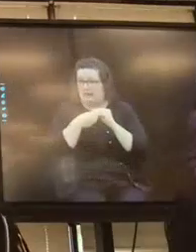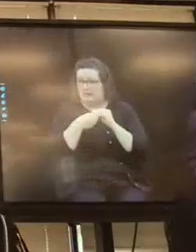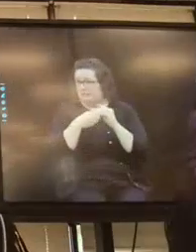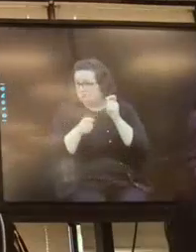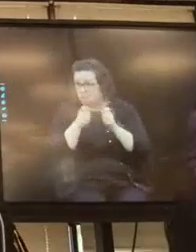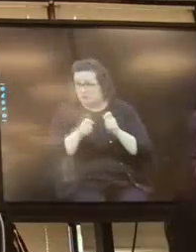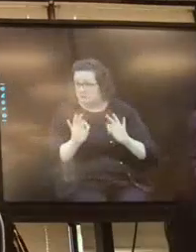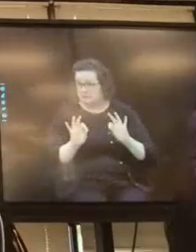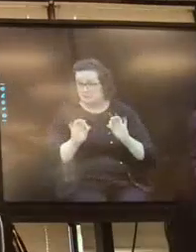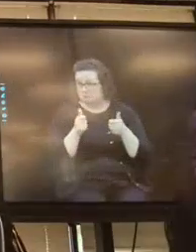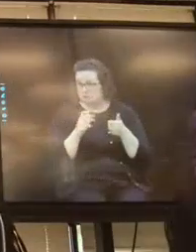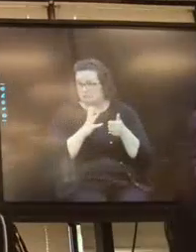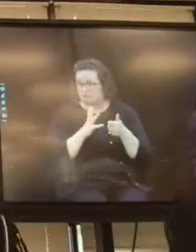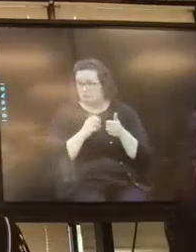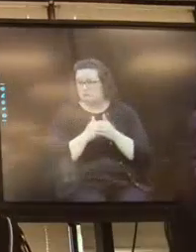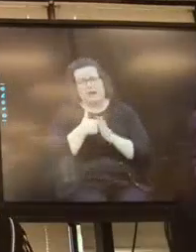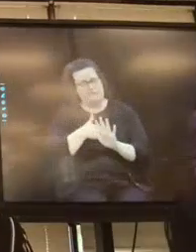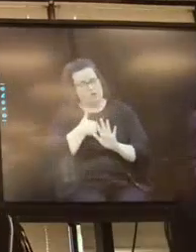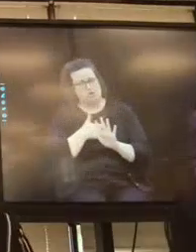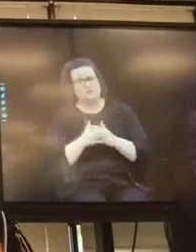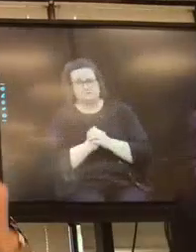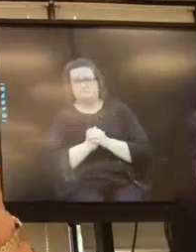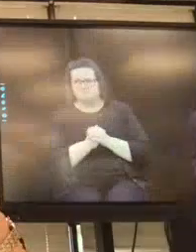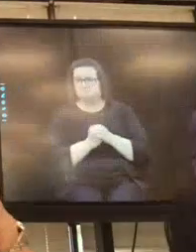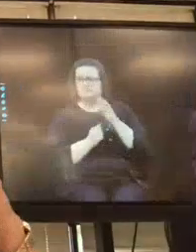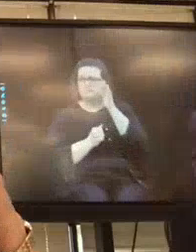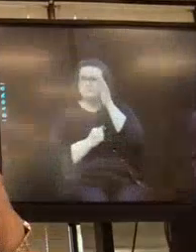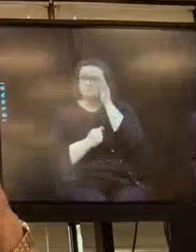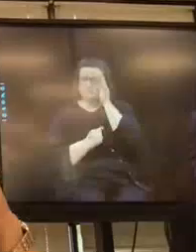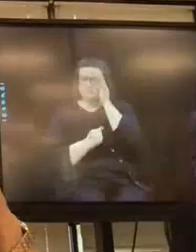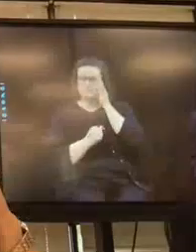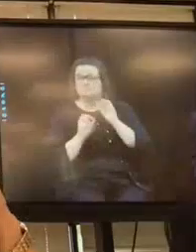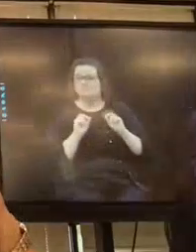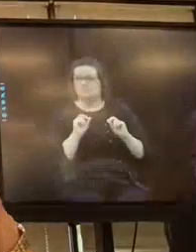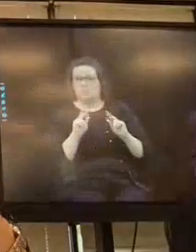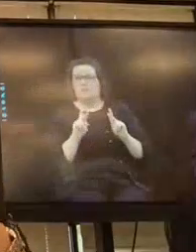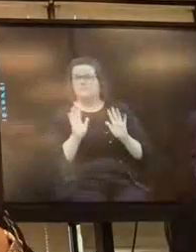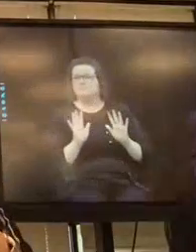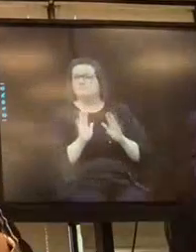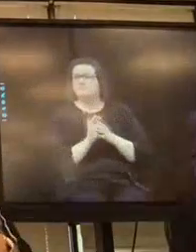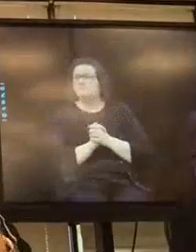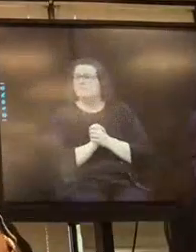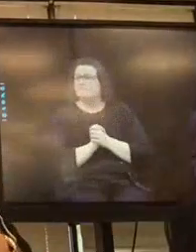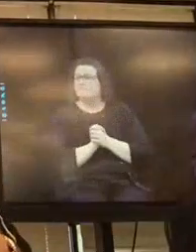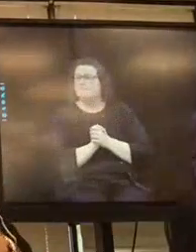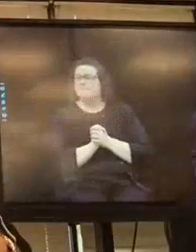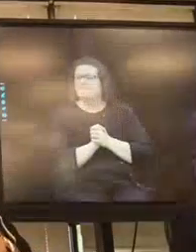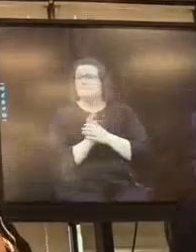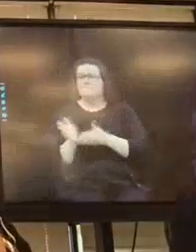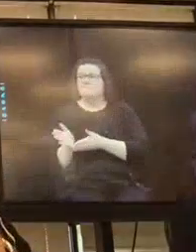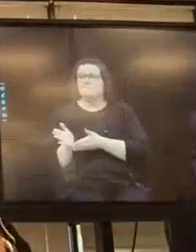adjustment? And I apologize for that. Dr.